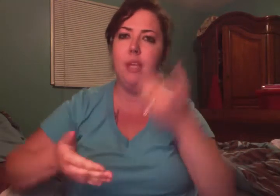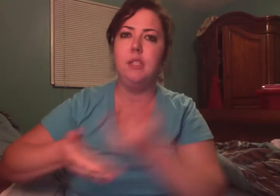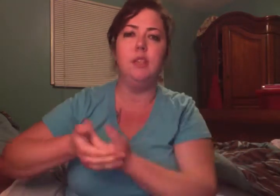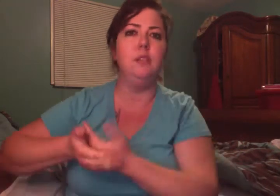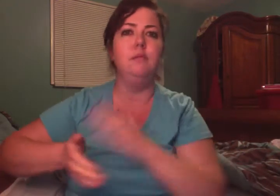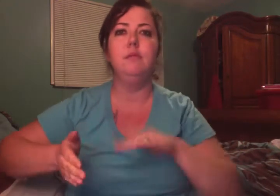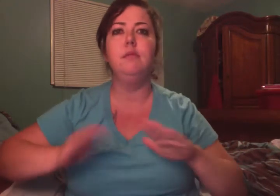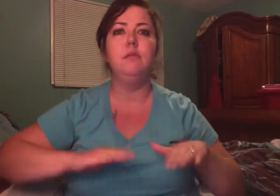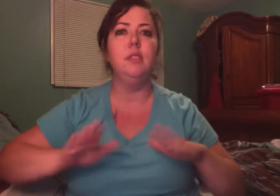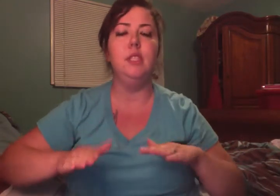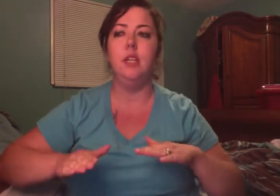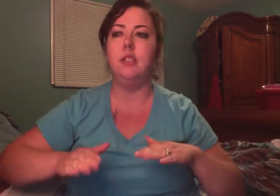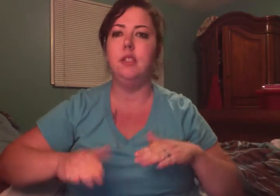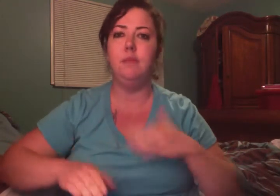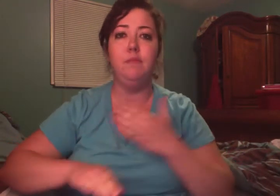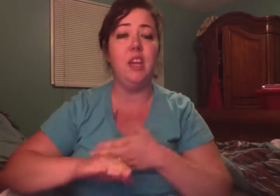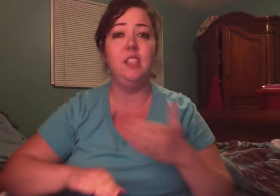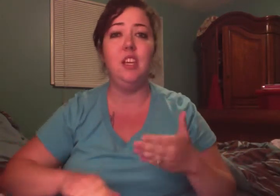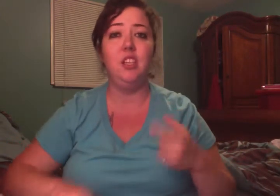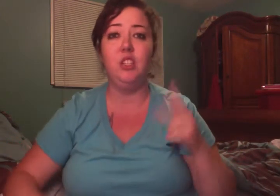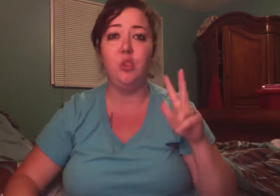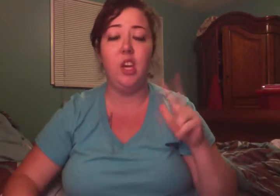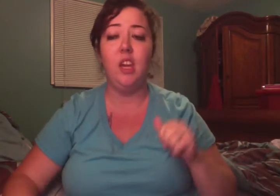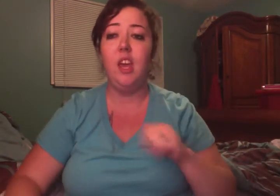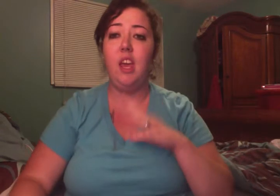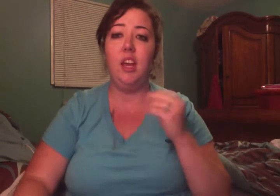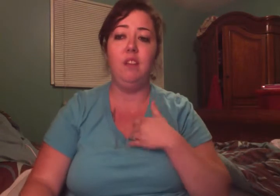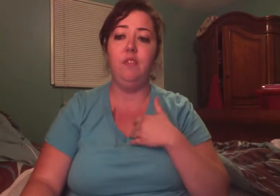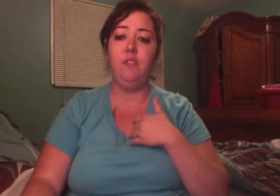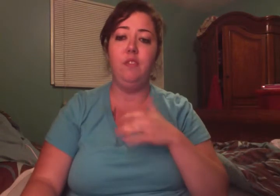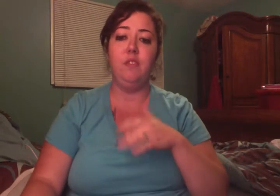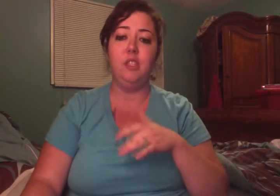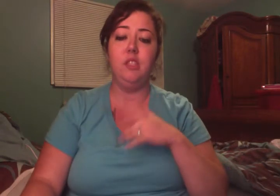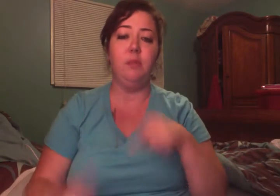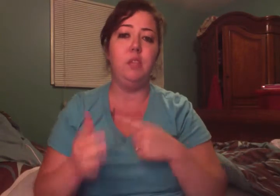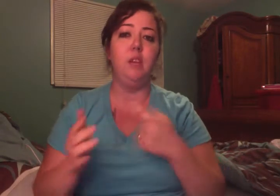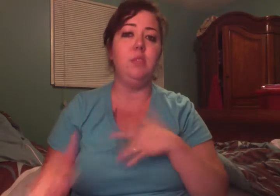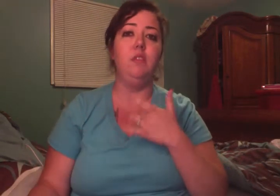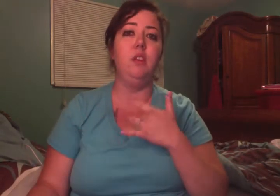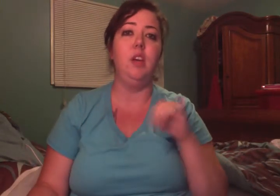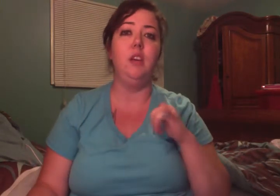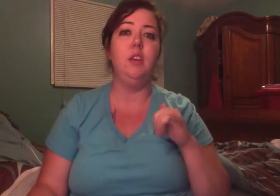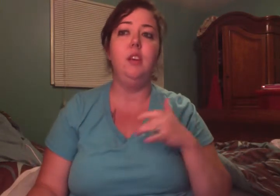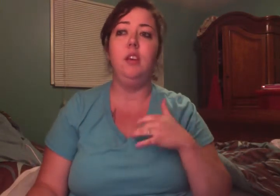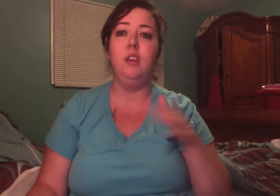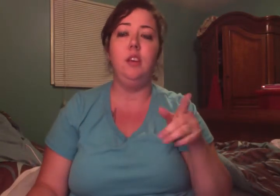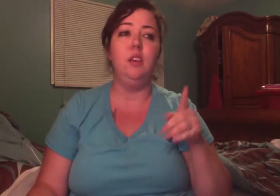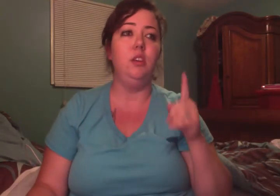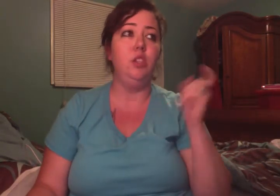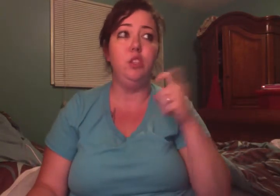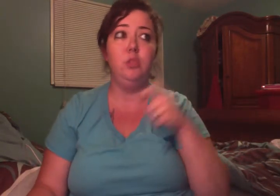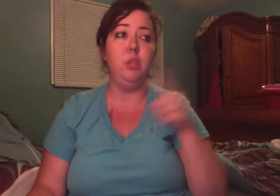son does at his age. He's 3, and sometimes I feel like he should be